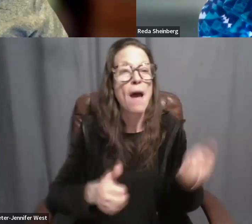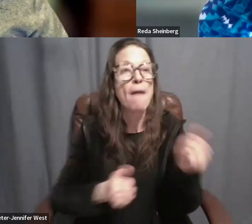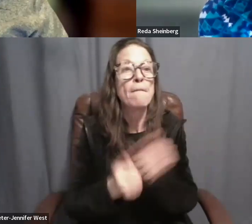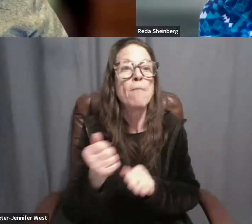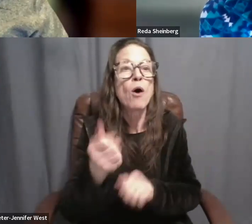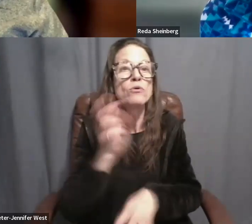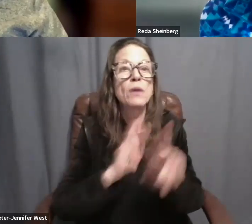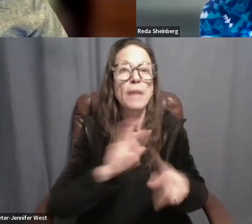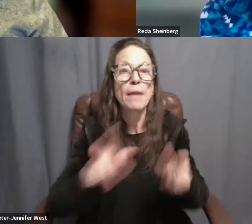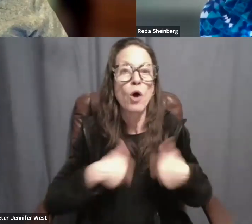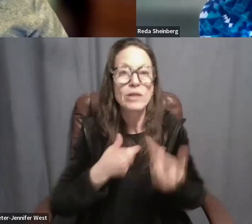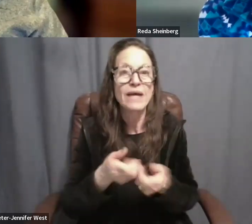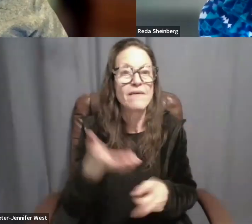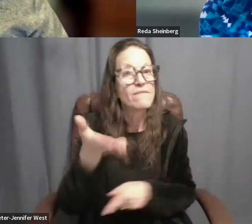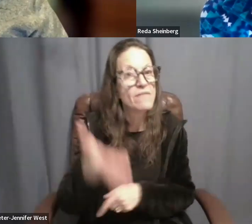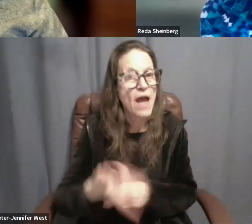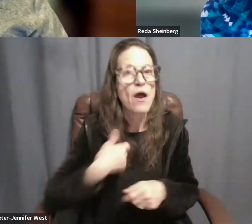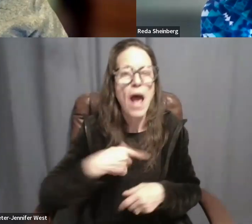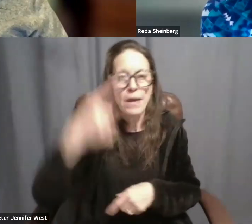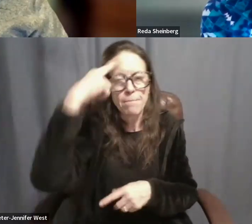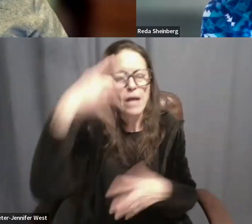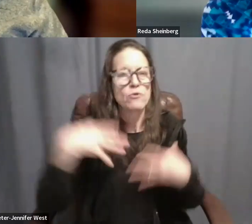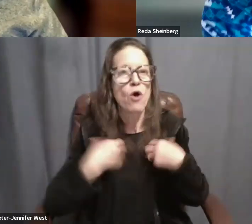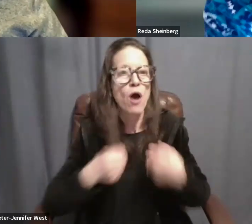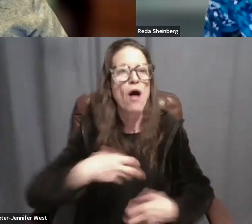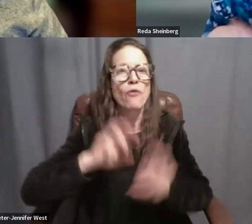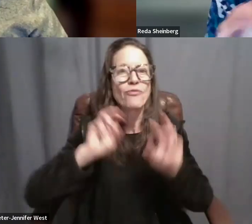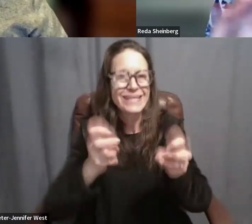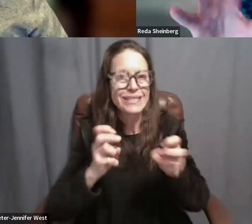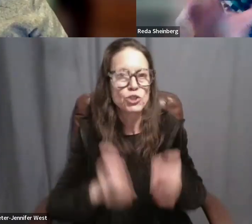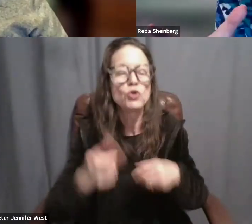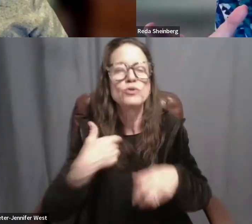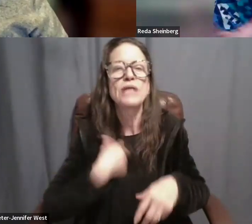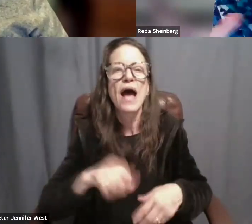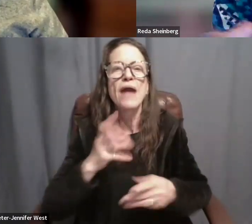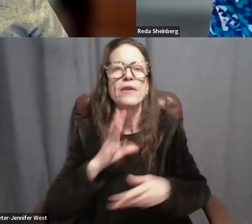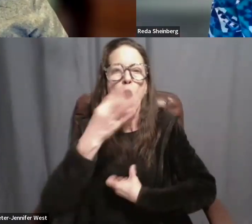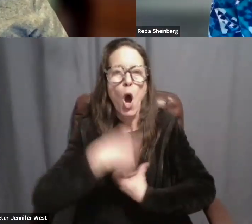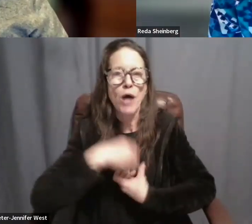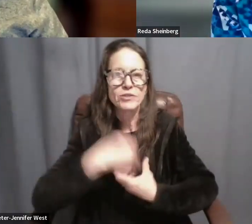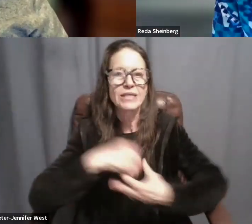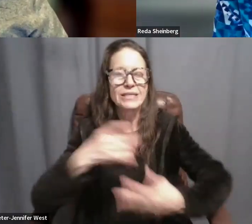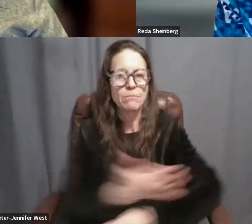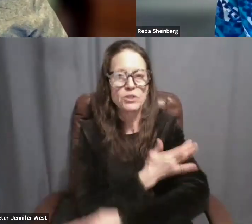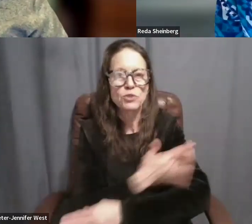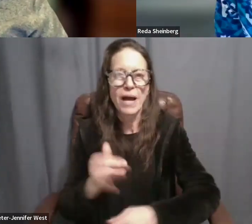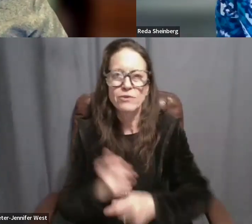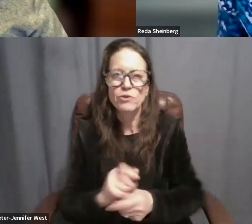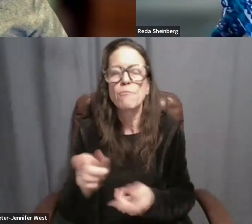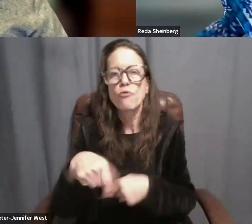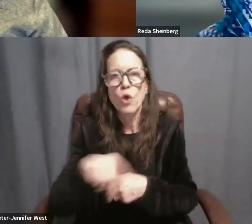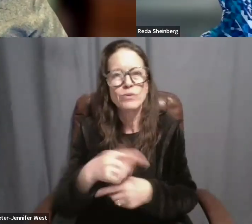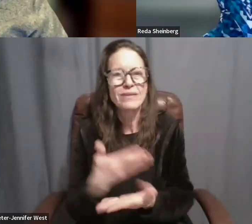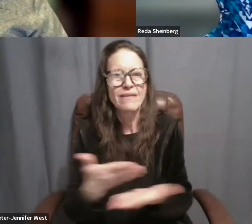and autism spectrum issues. It was very interesting that those seemed to be related.